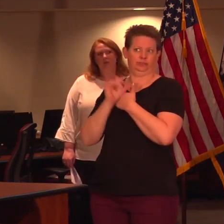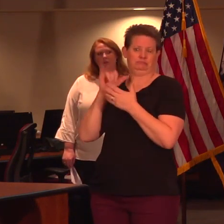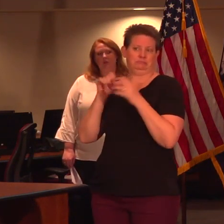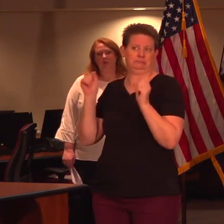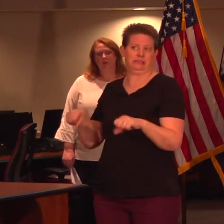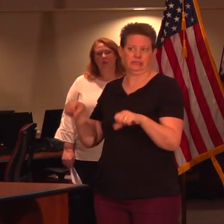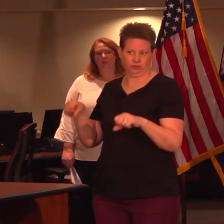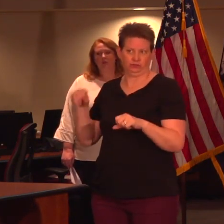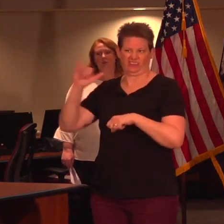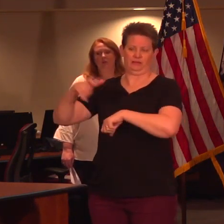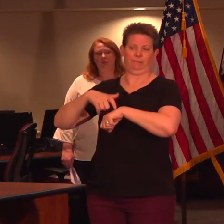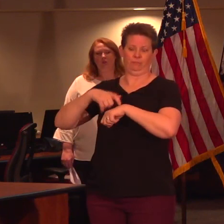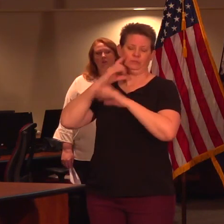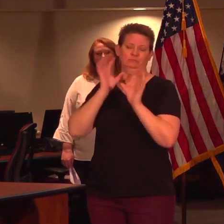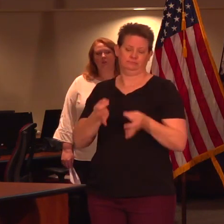exists at the time.